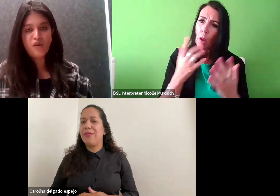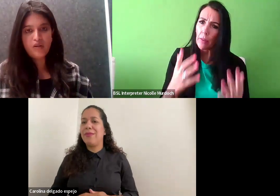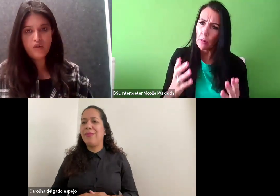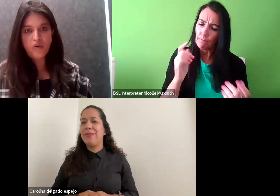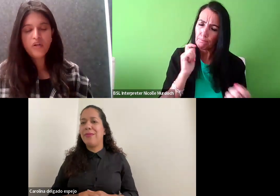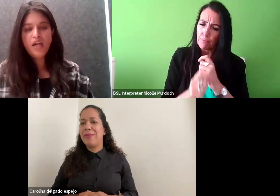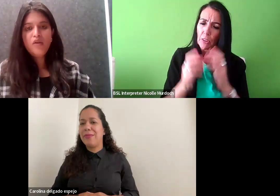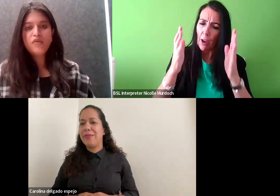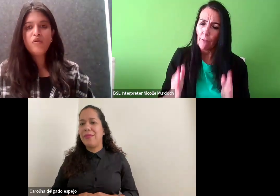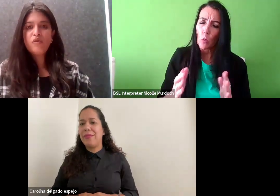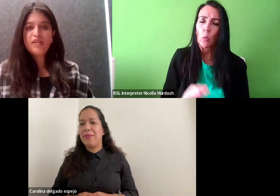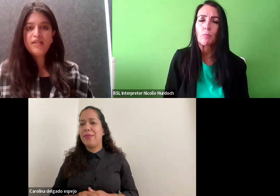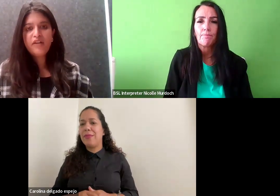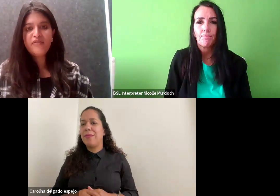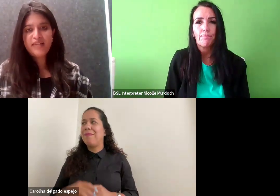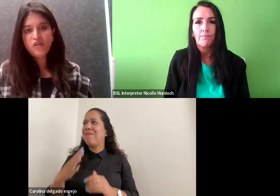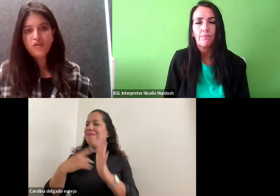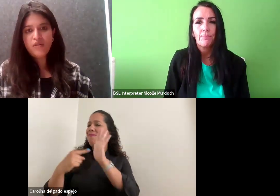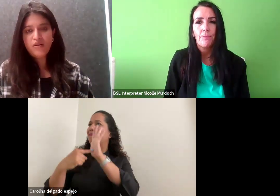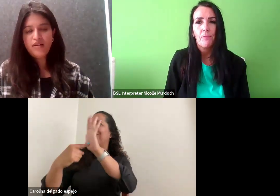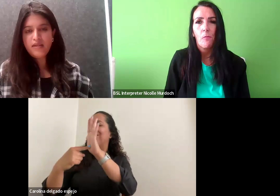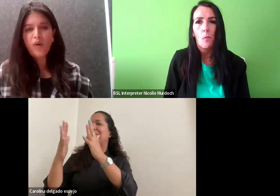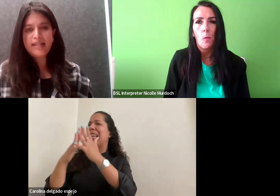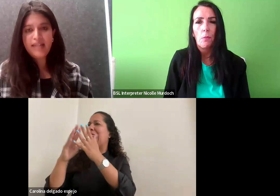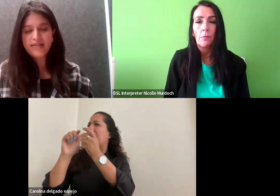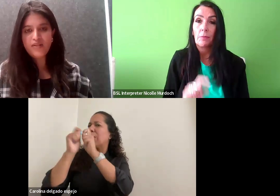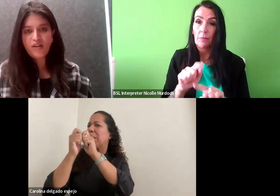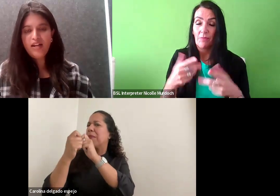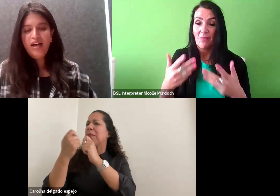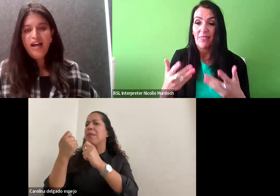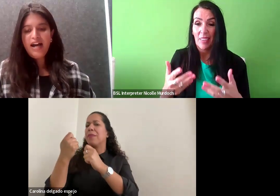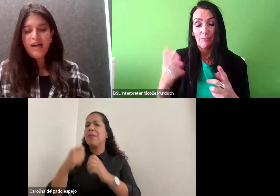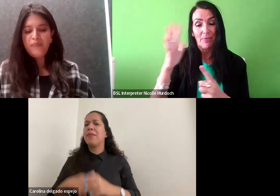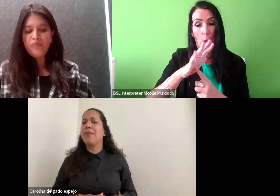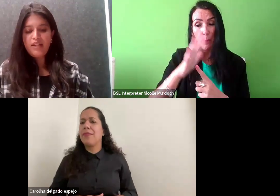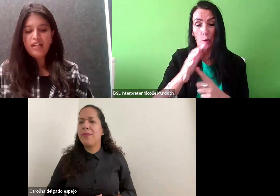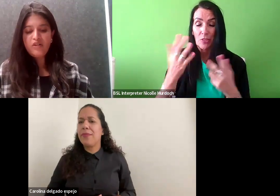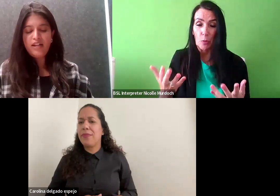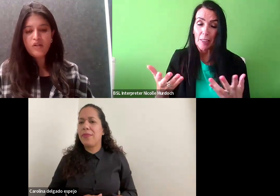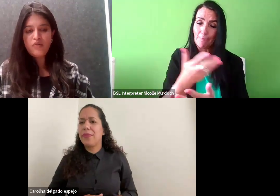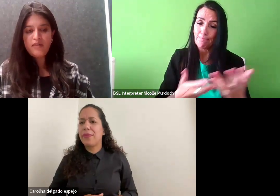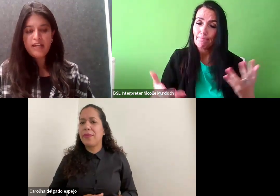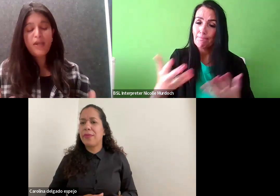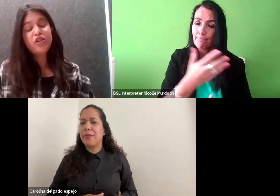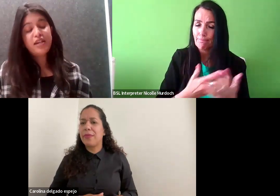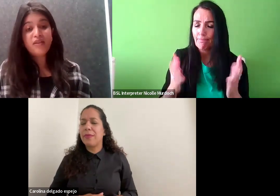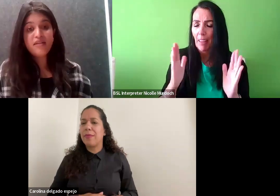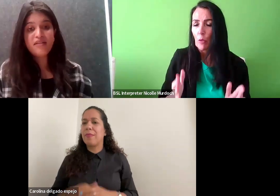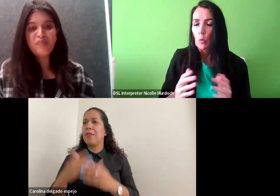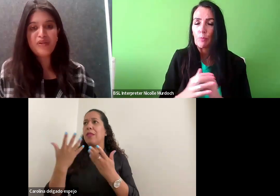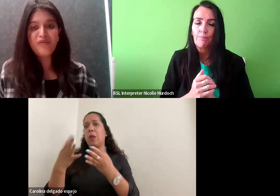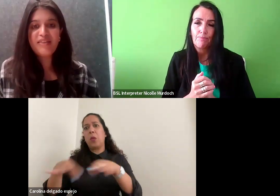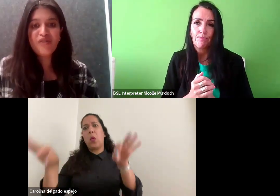countries are going to go. So this conversation is quite necessary in relation to, especially